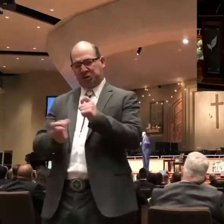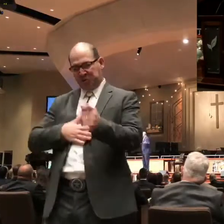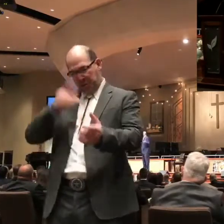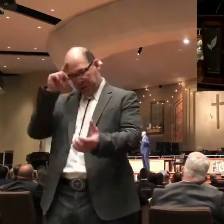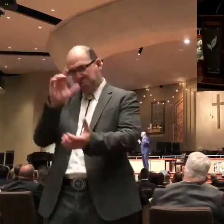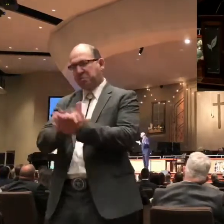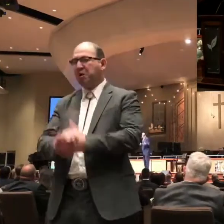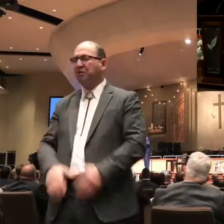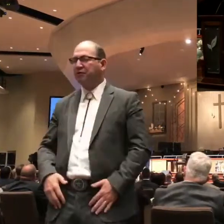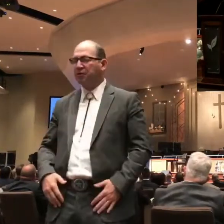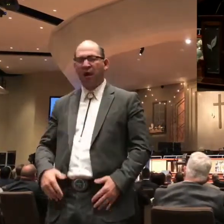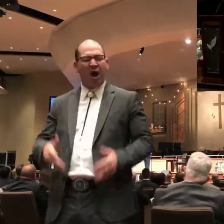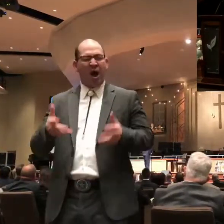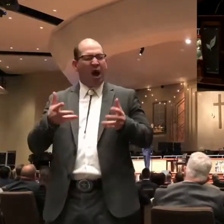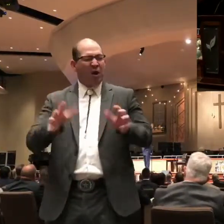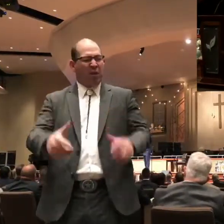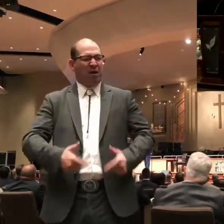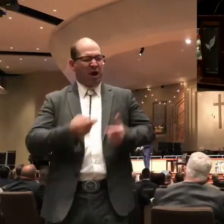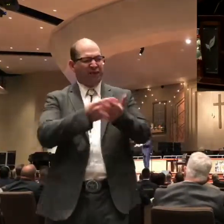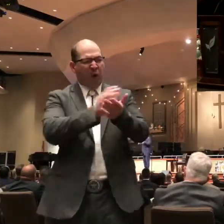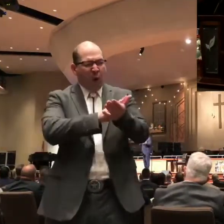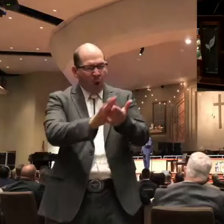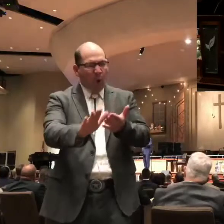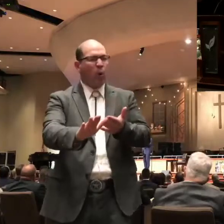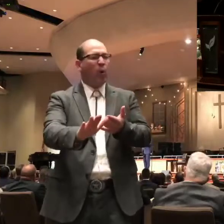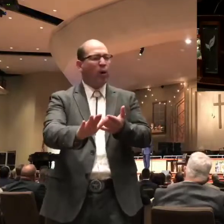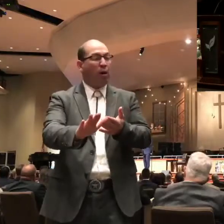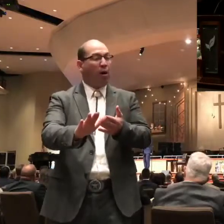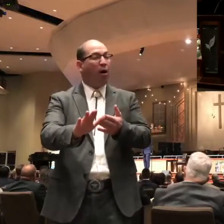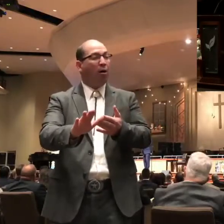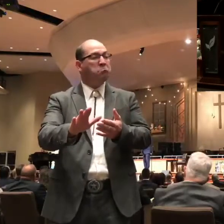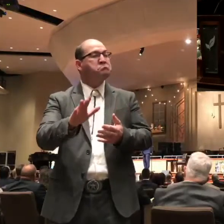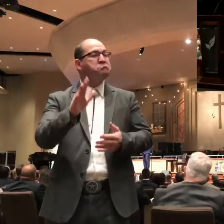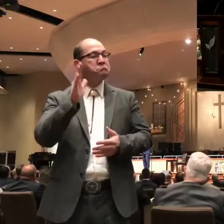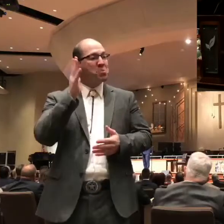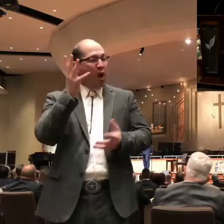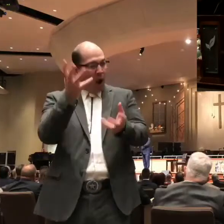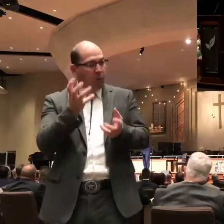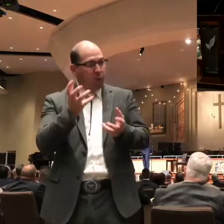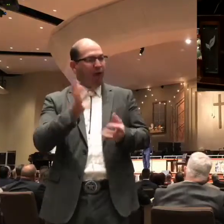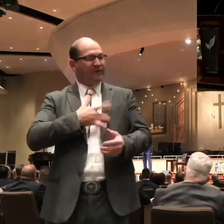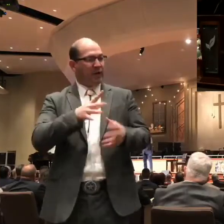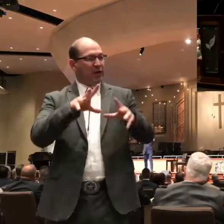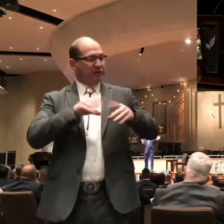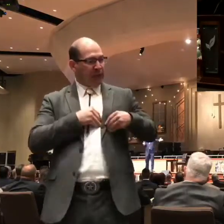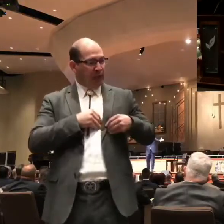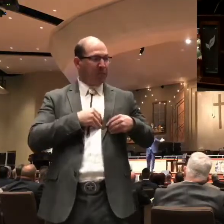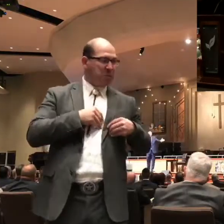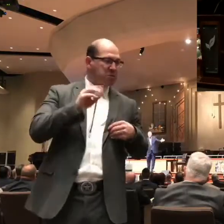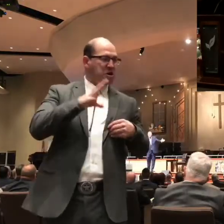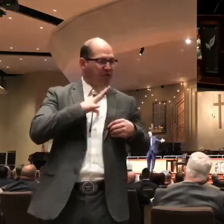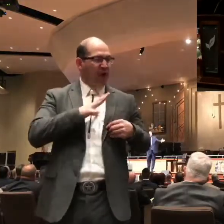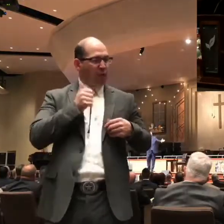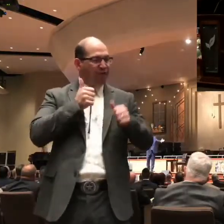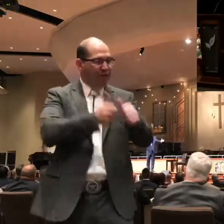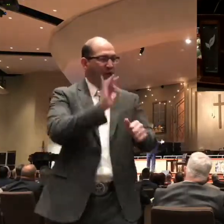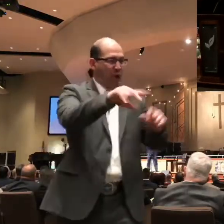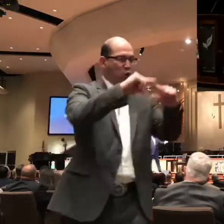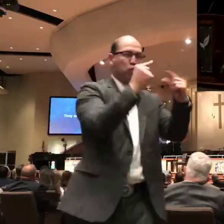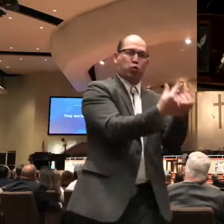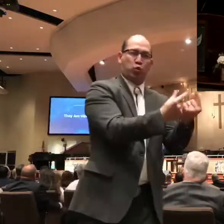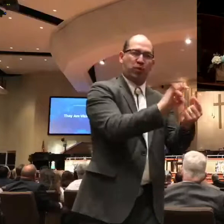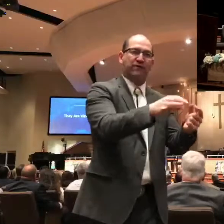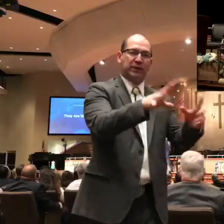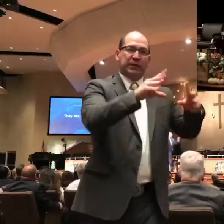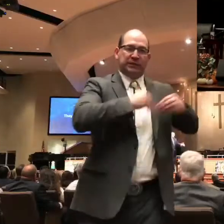living. Is there a theological school of thought that would accommodate the way I want to live? And the answer is, yes, there are schools of thought that